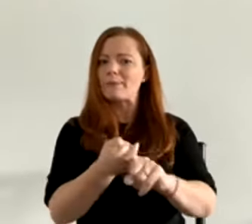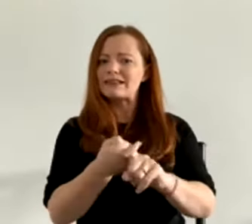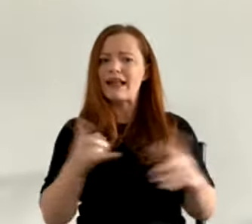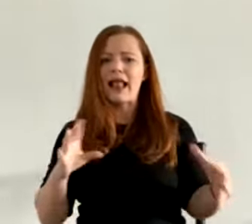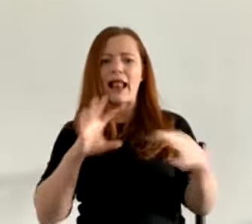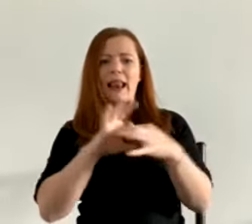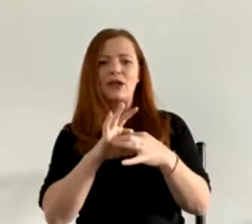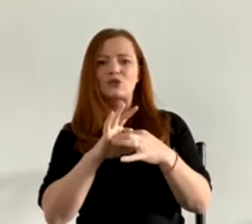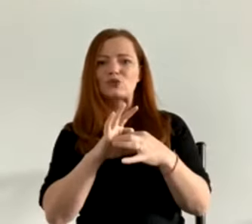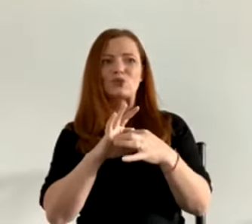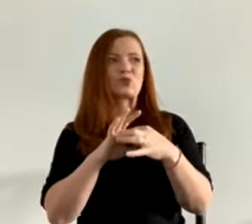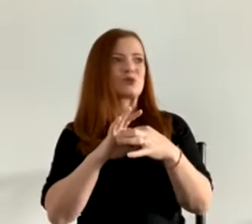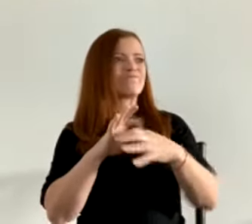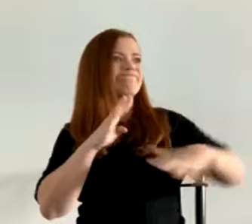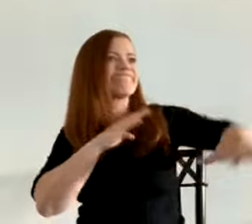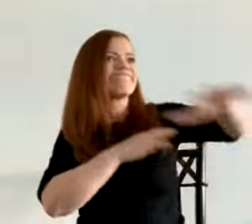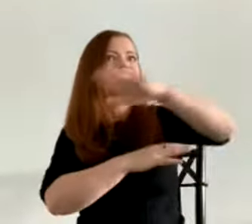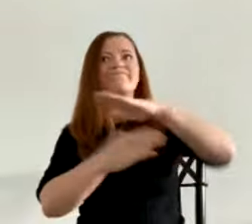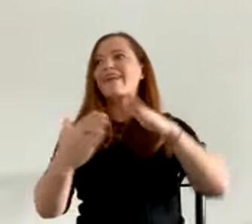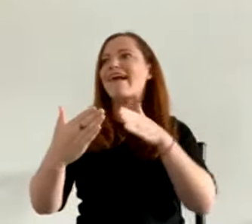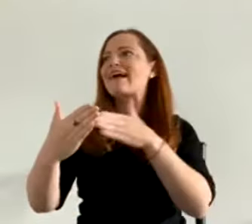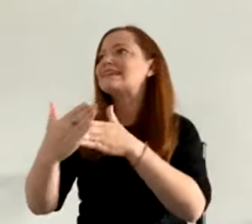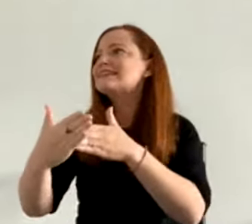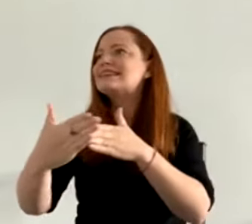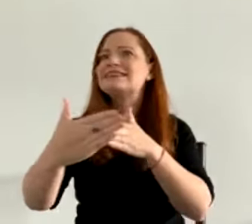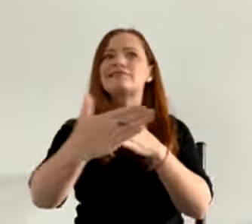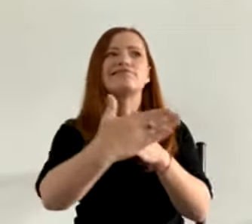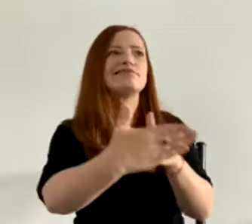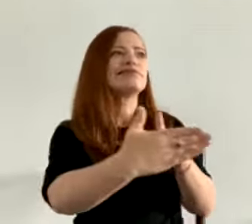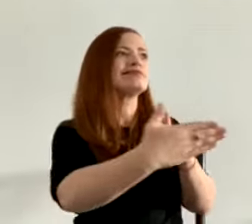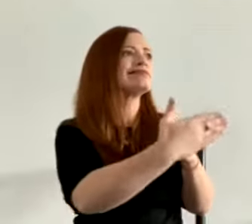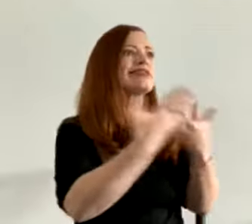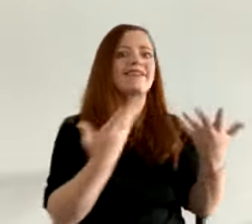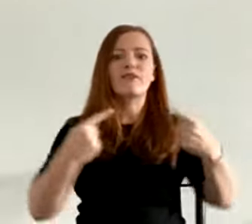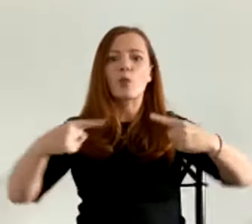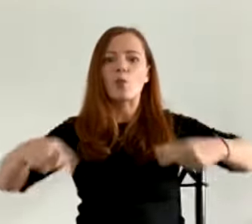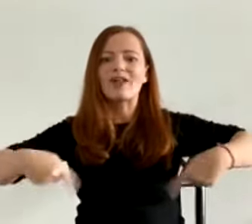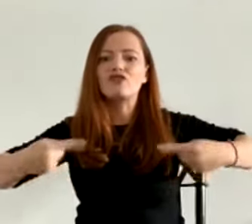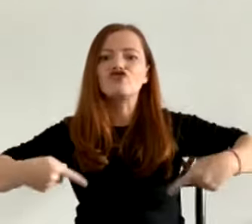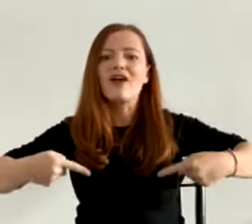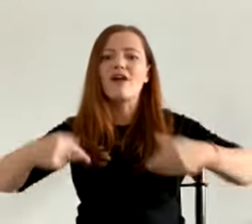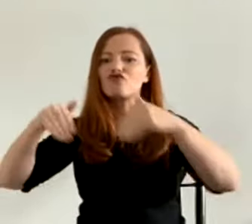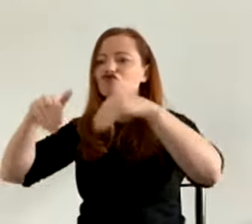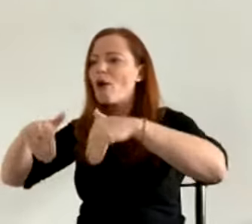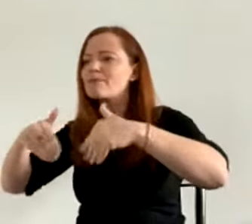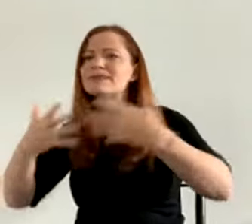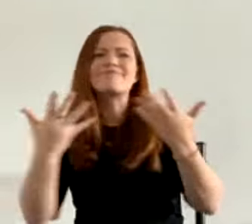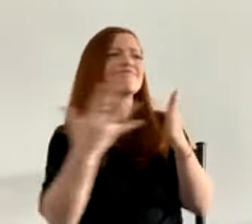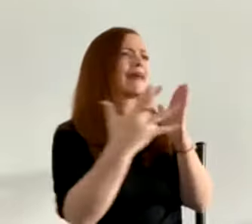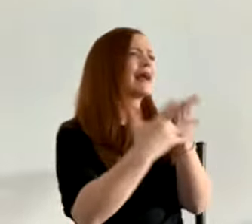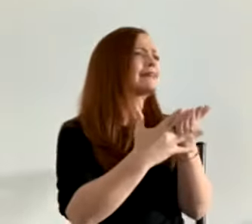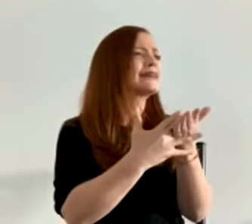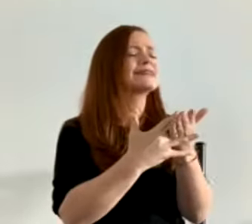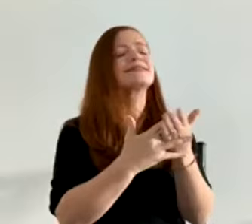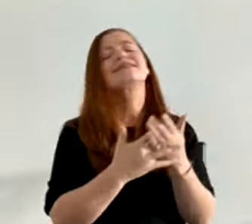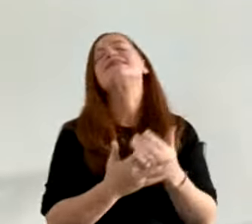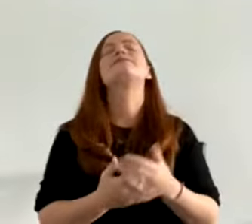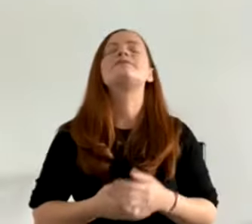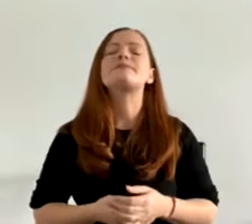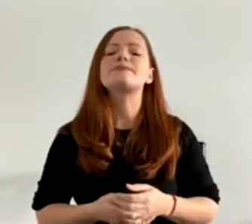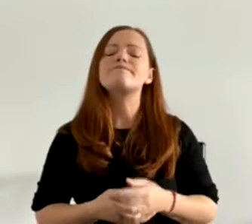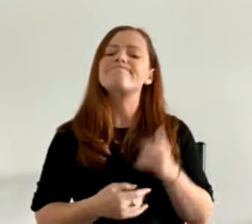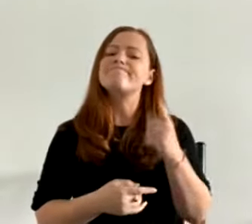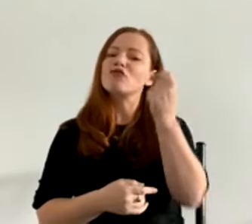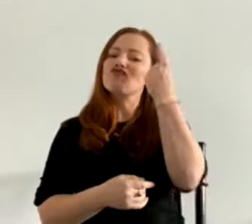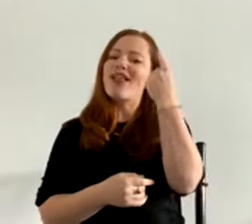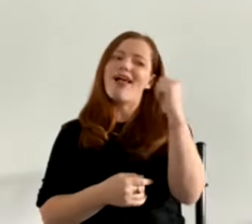to struggle to kind of get about if you're in a chair and get into shops and access. And I spotted this on at the weekend,